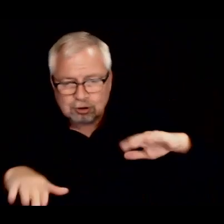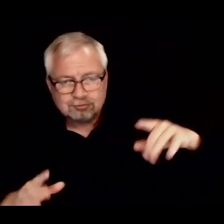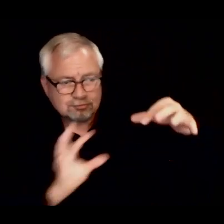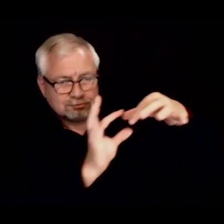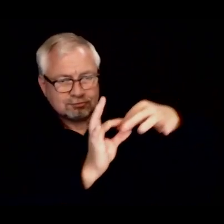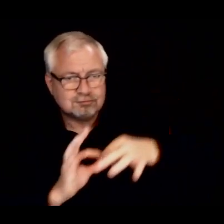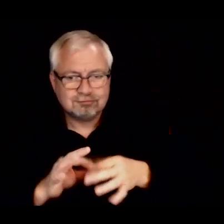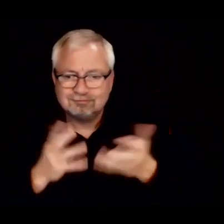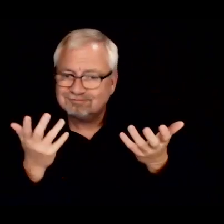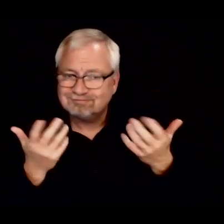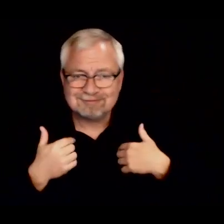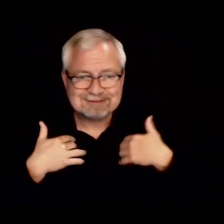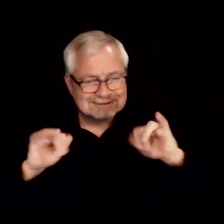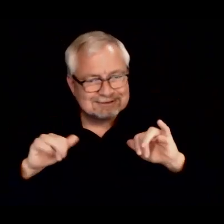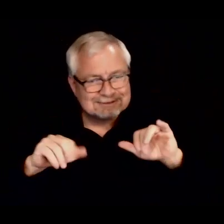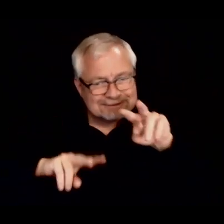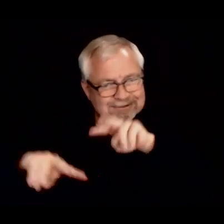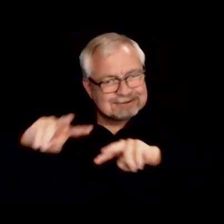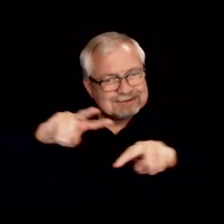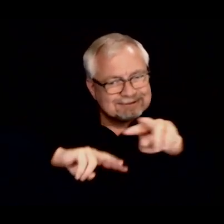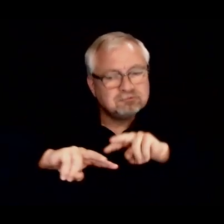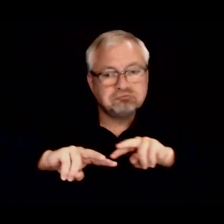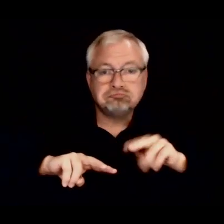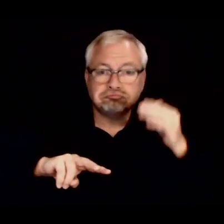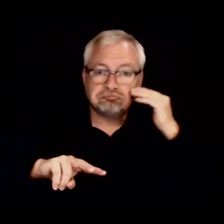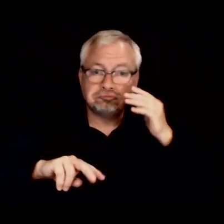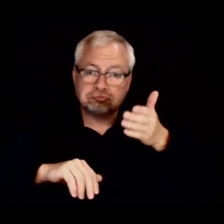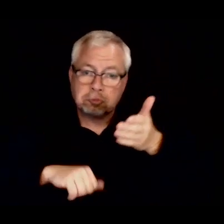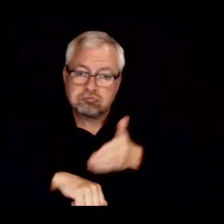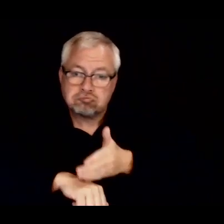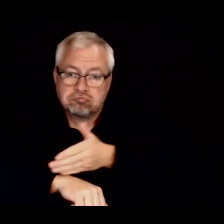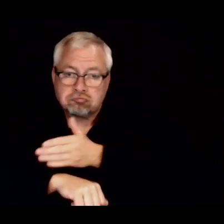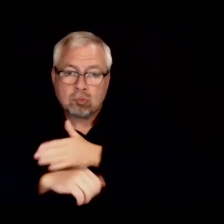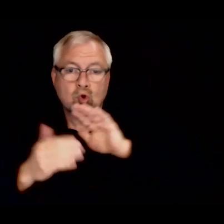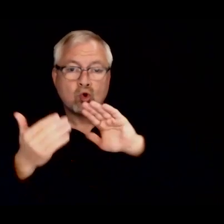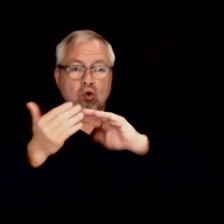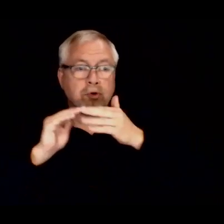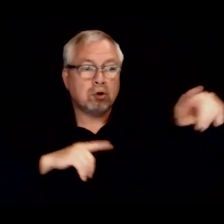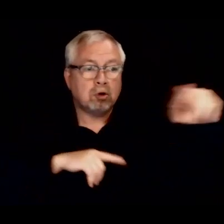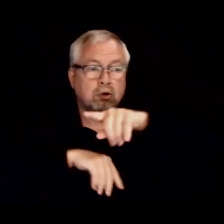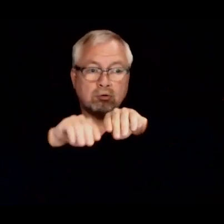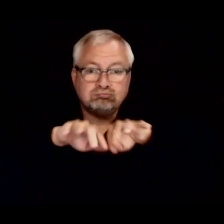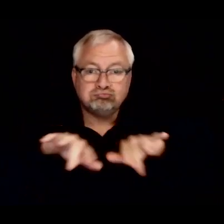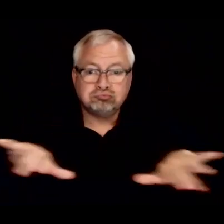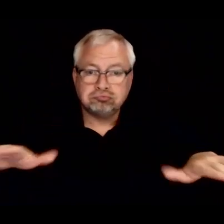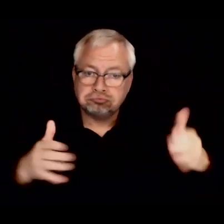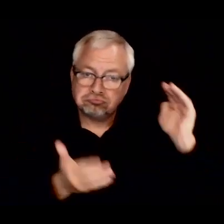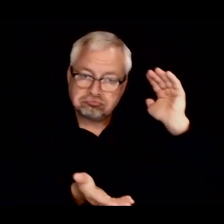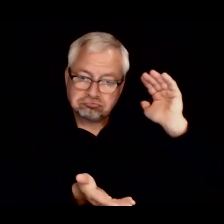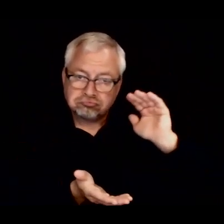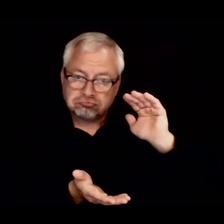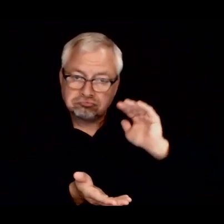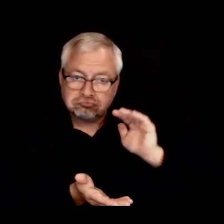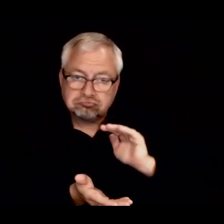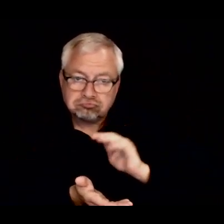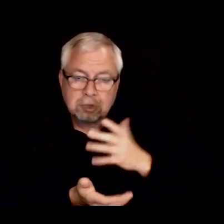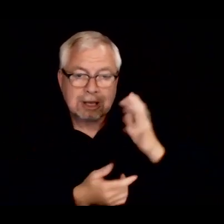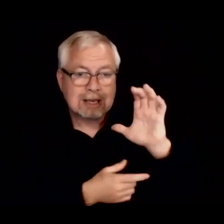improve, so that we've got less community transmission, fewer cases, fewer deaths, but